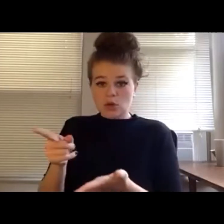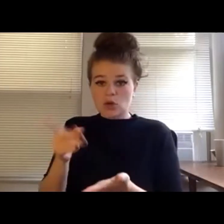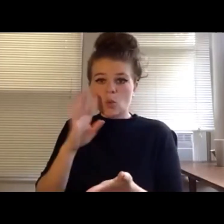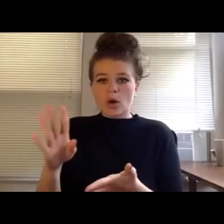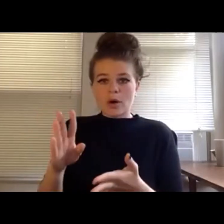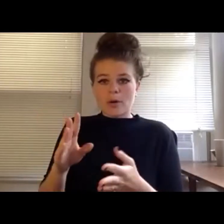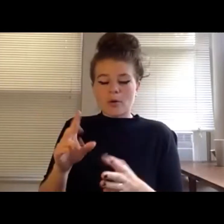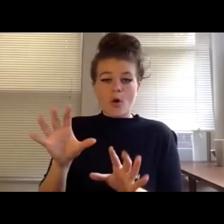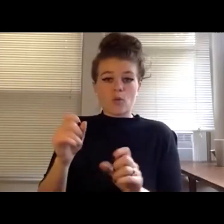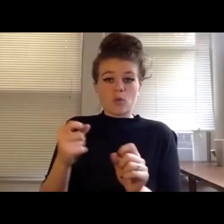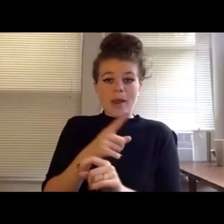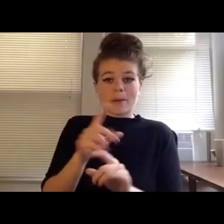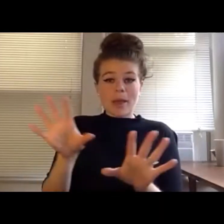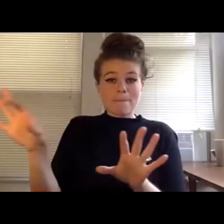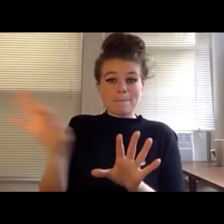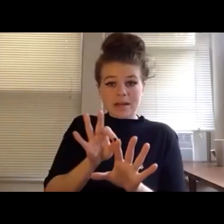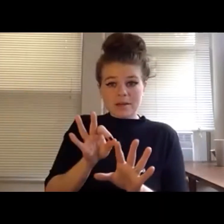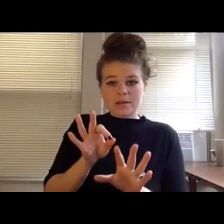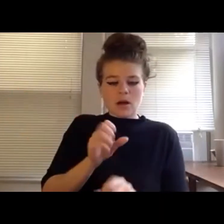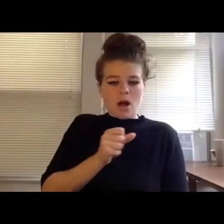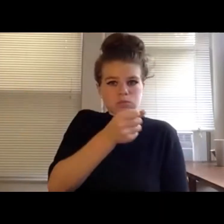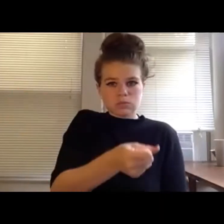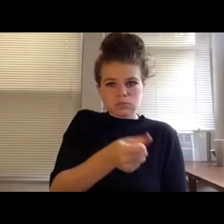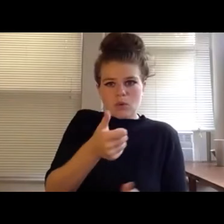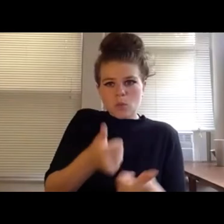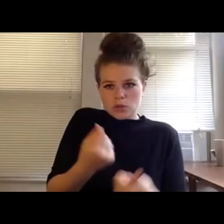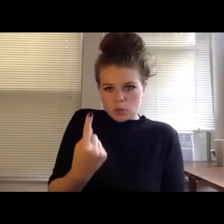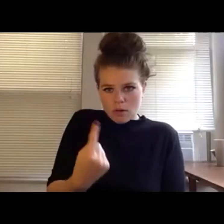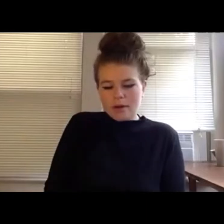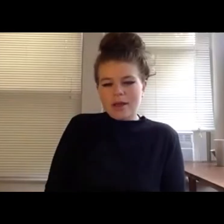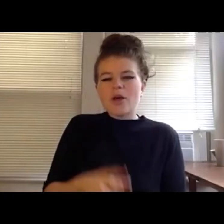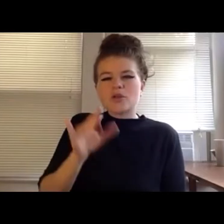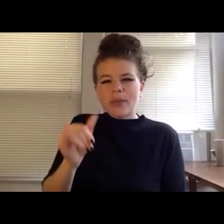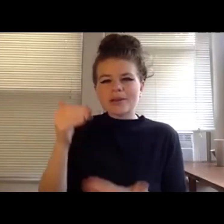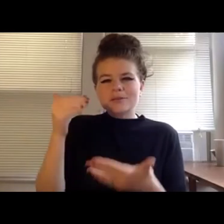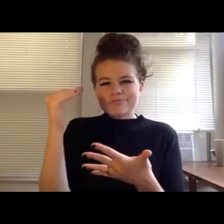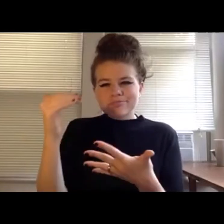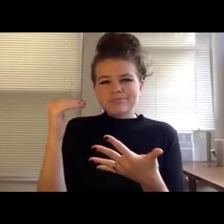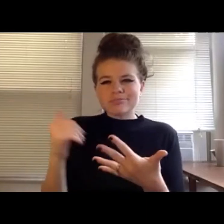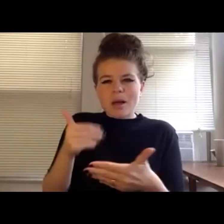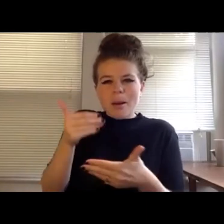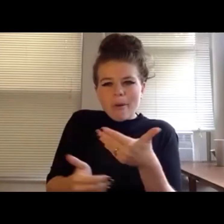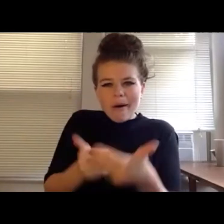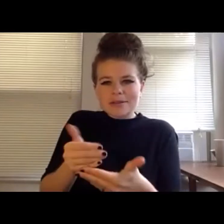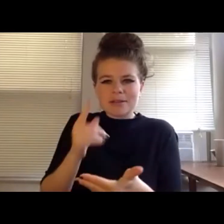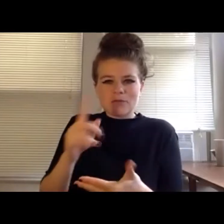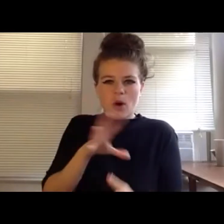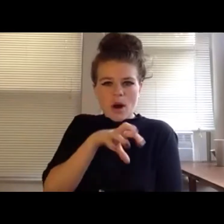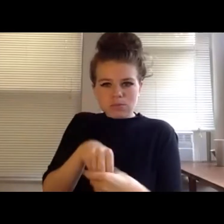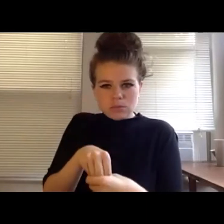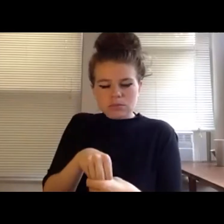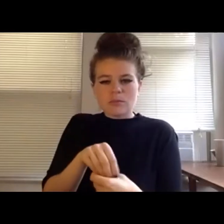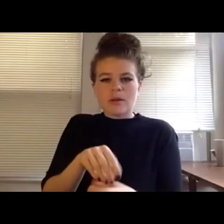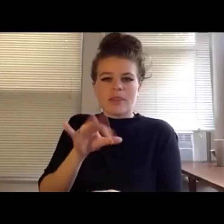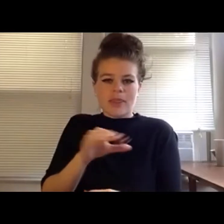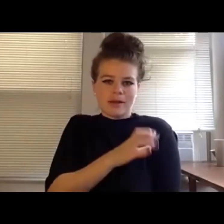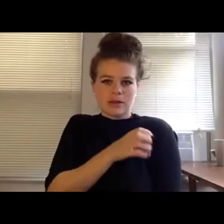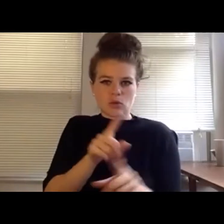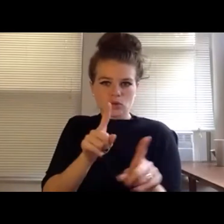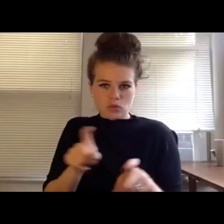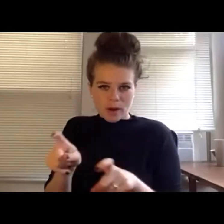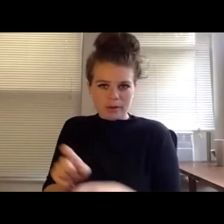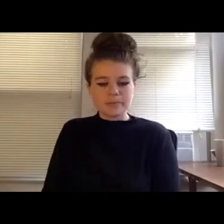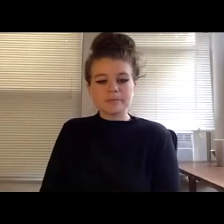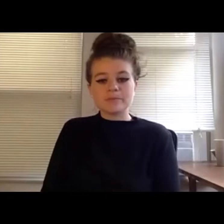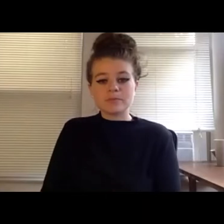randomization. So those are the key steps for enrollment for the clinical trial. And for you, you should